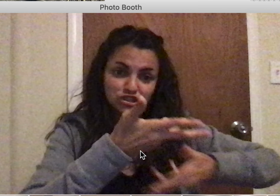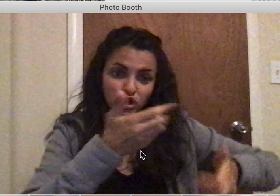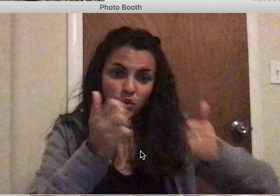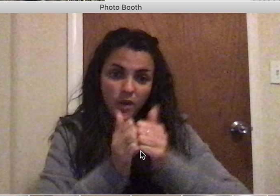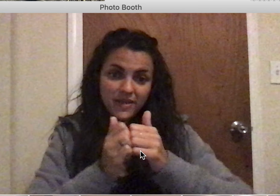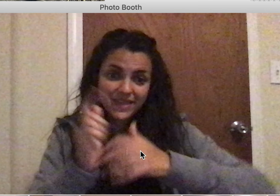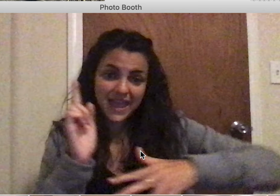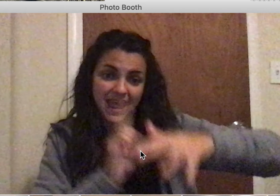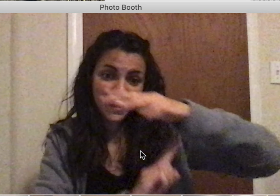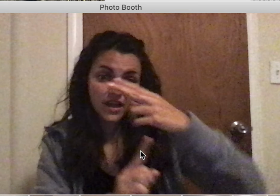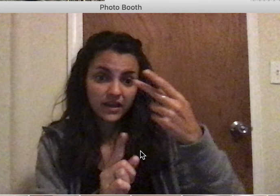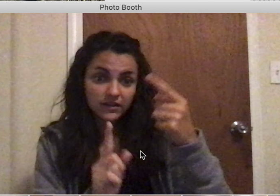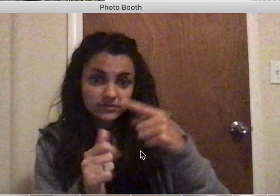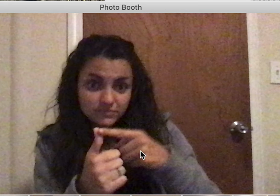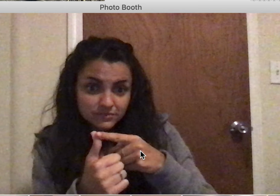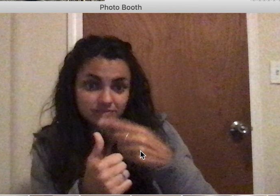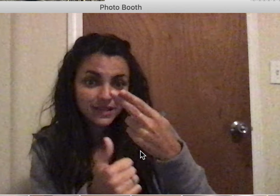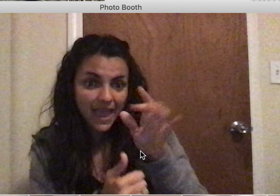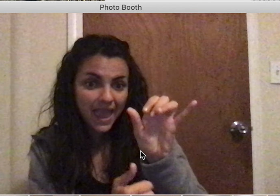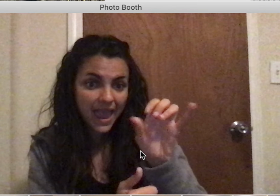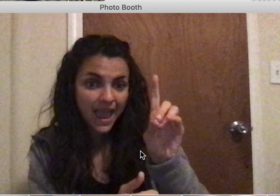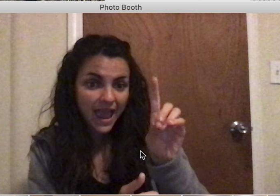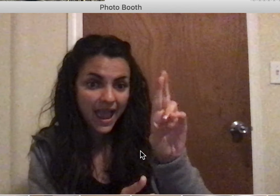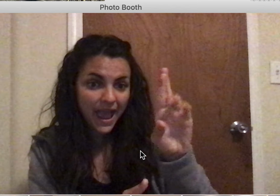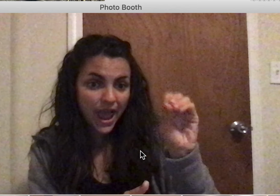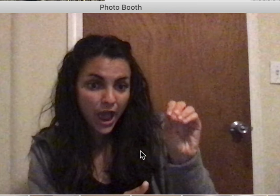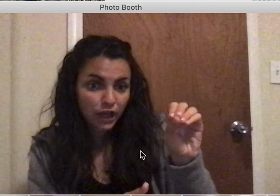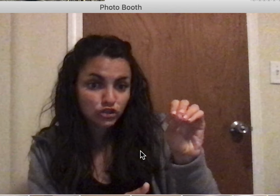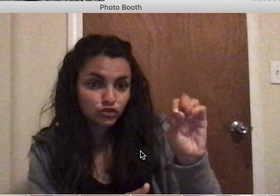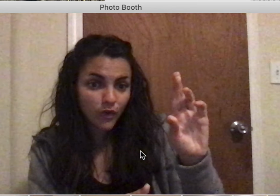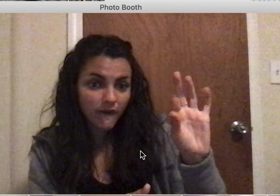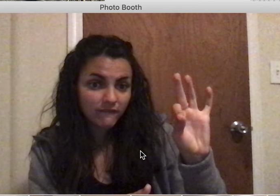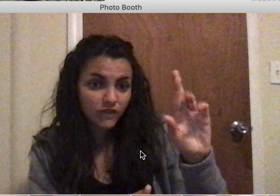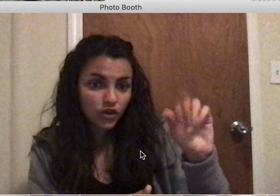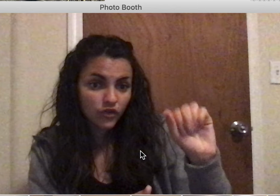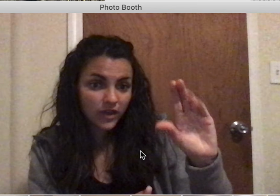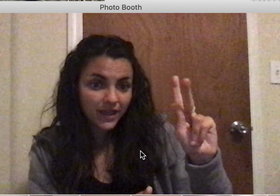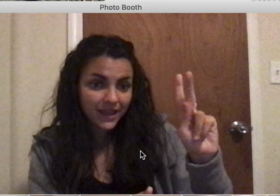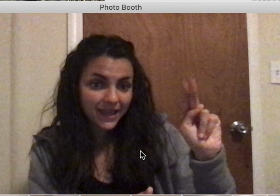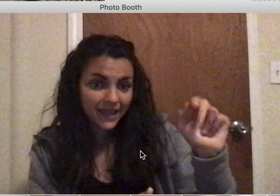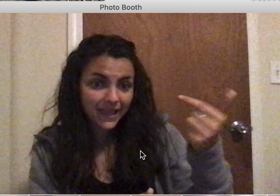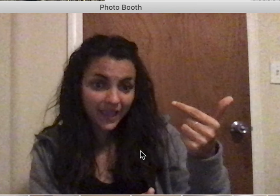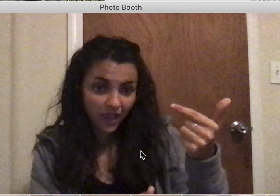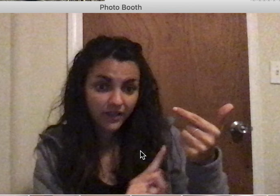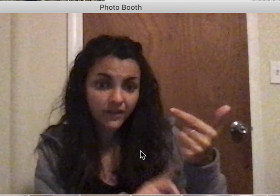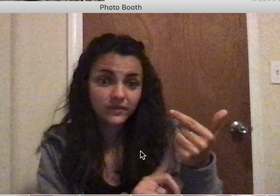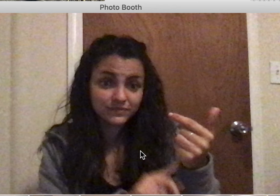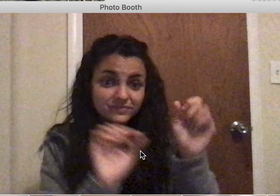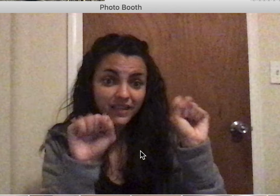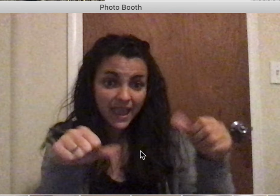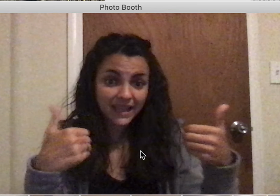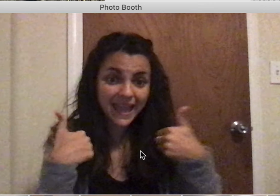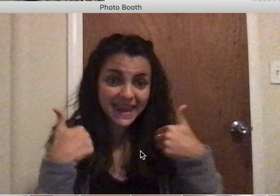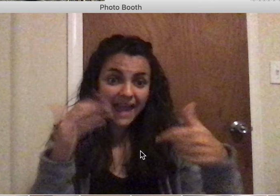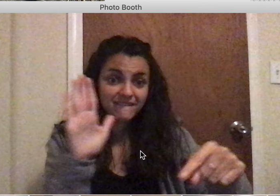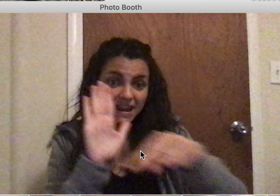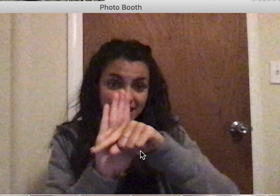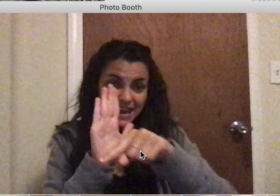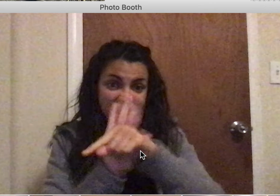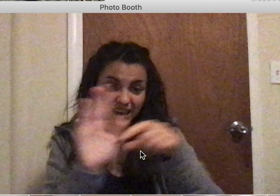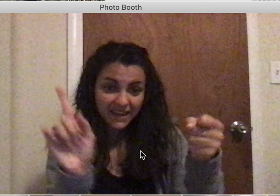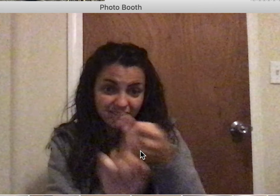hydrofracking. Hydrofracking, it could have some, we learned, potentially negative effects like